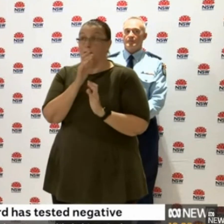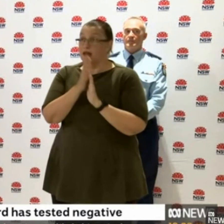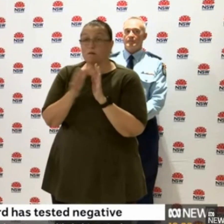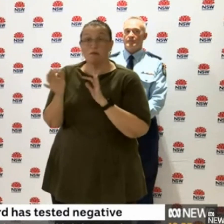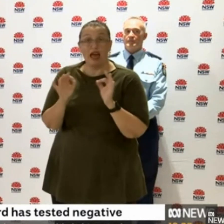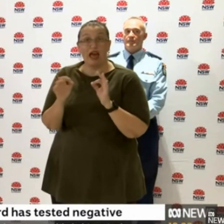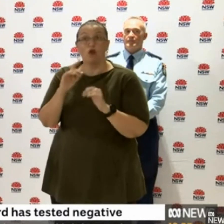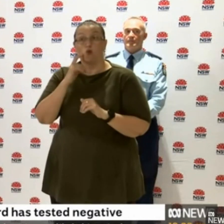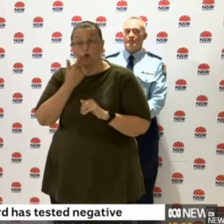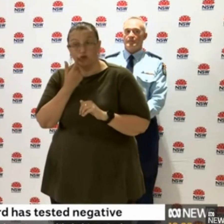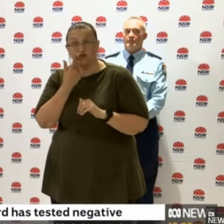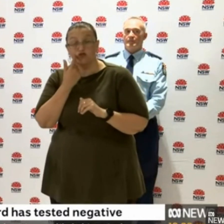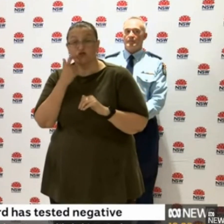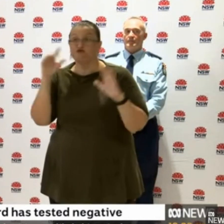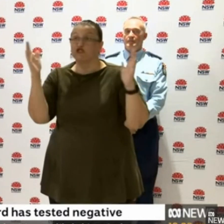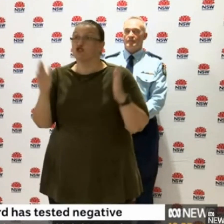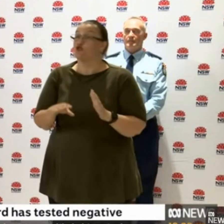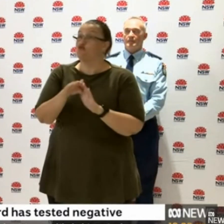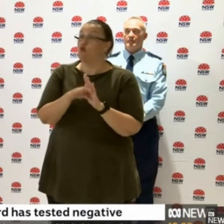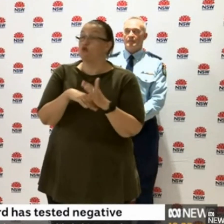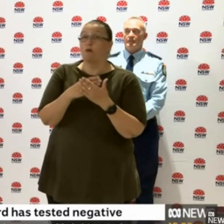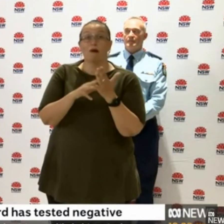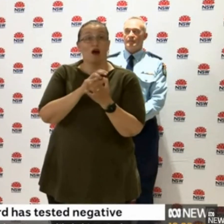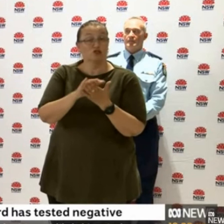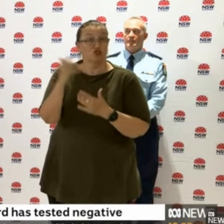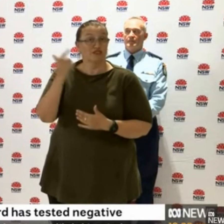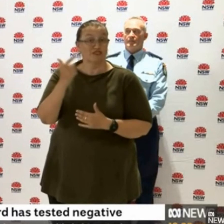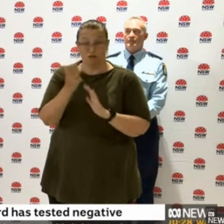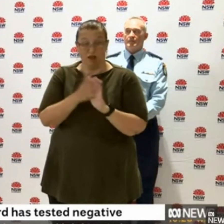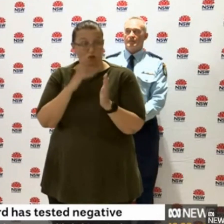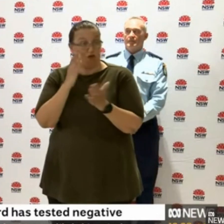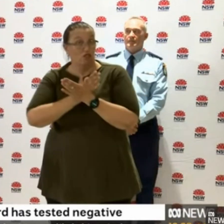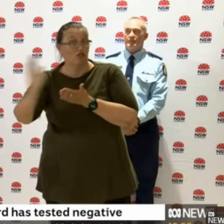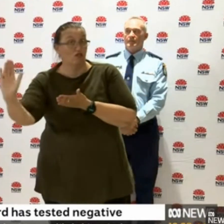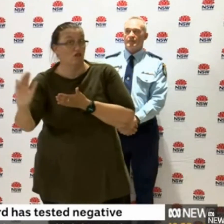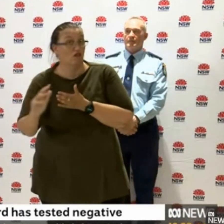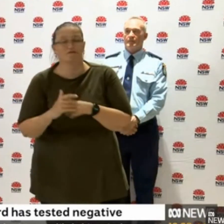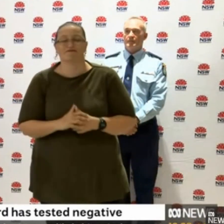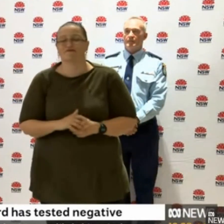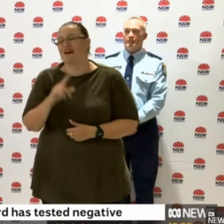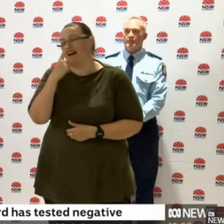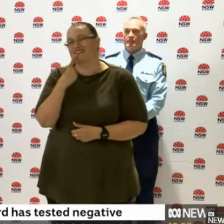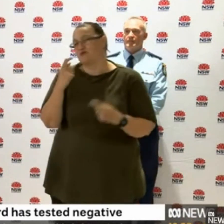like drinking whilst standing and other things? It's far too early to say. As you probably heard,